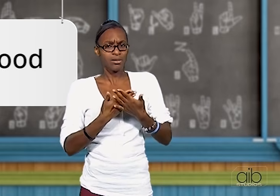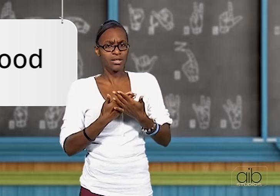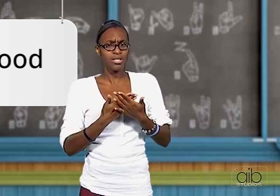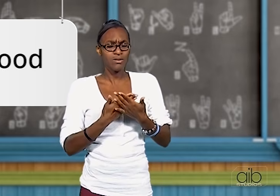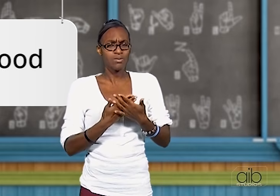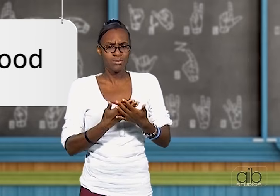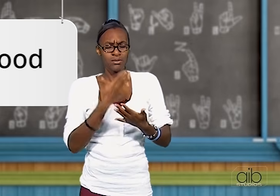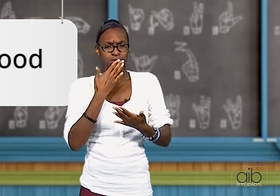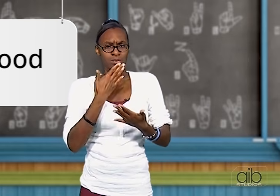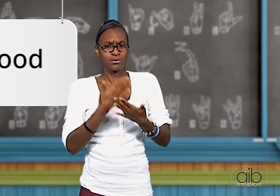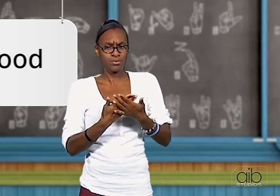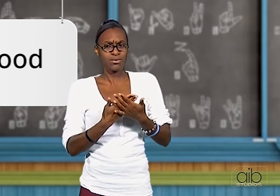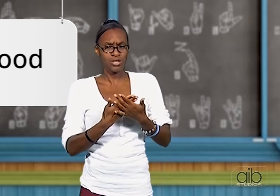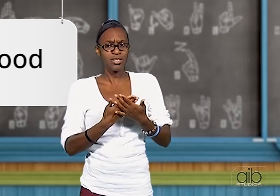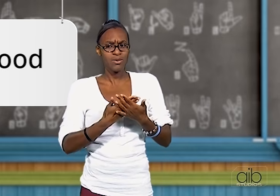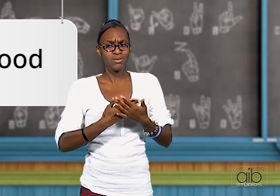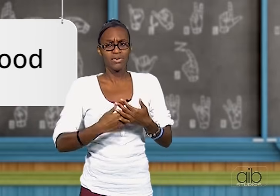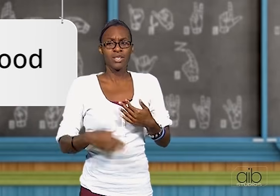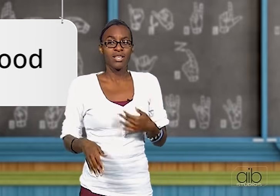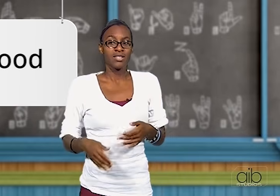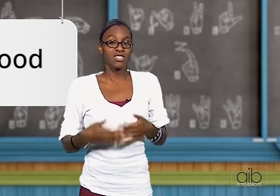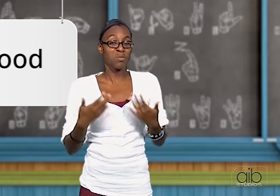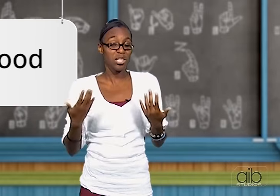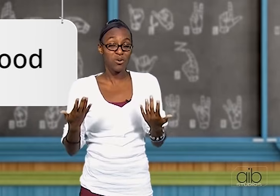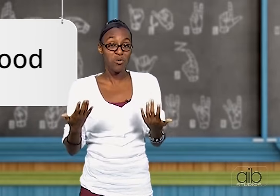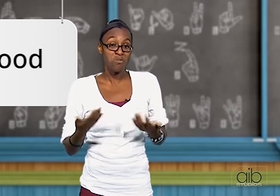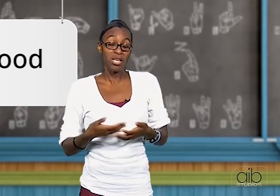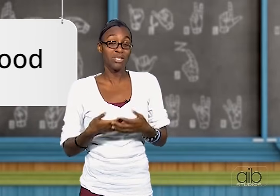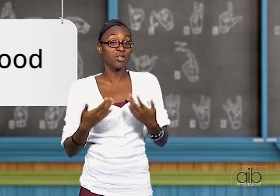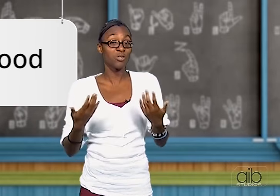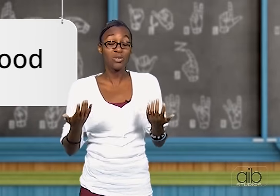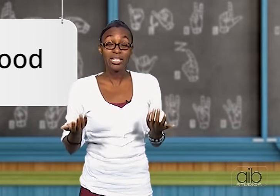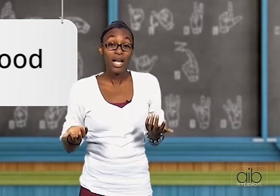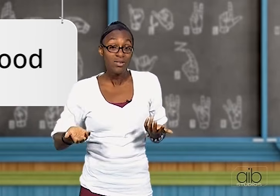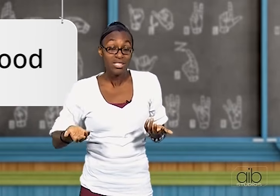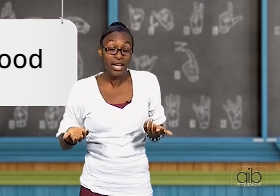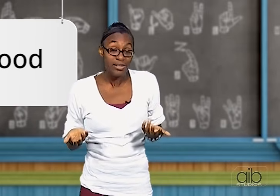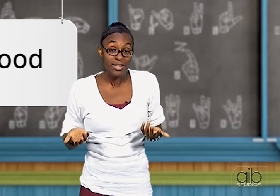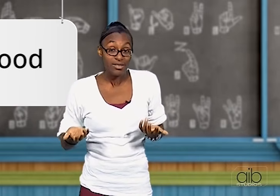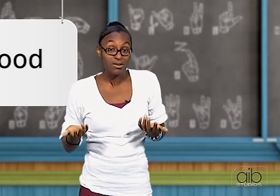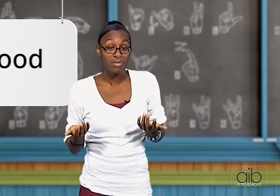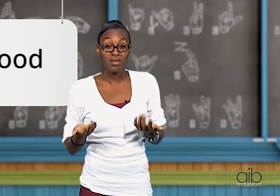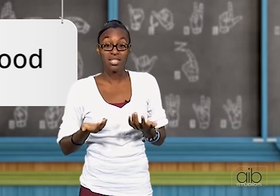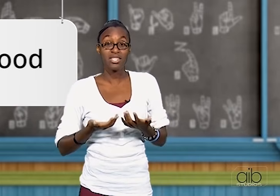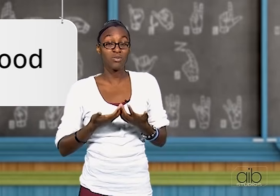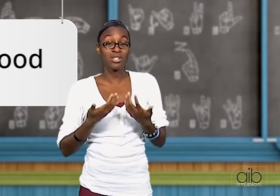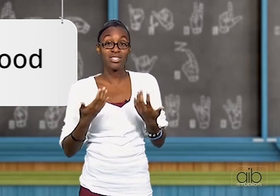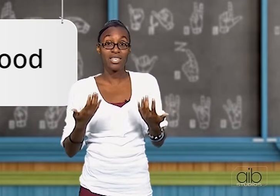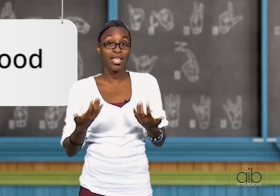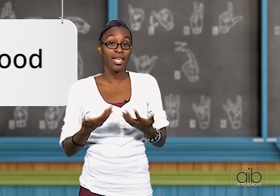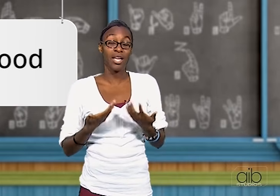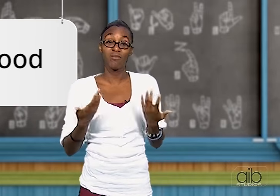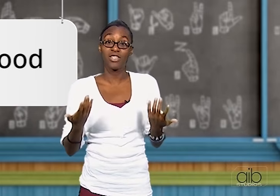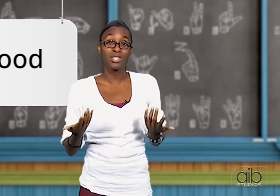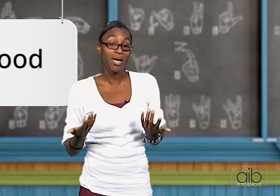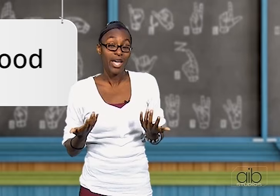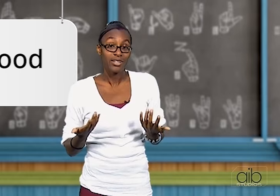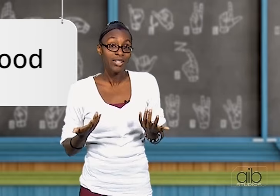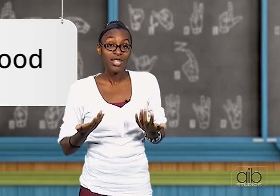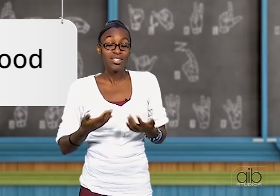good, good. Some people, maybe they're feeling lousy that day. Maybe they want to say that, hey, I'm feeling bad. So